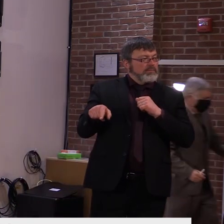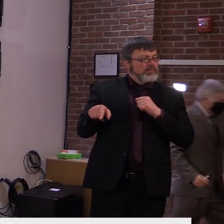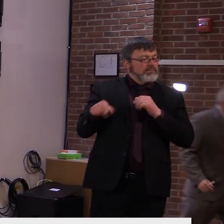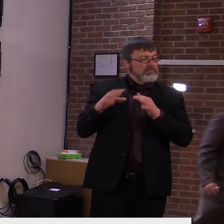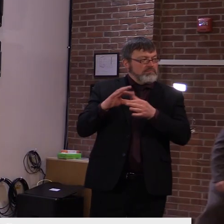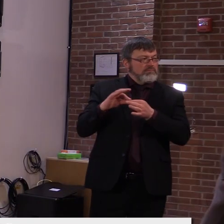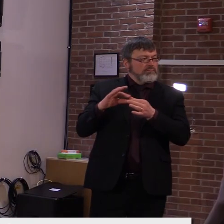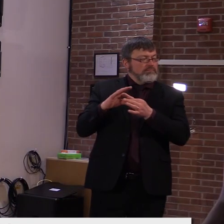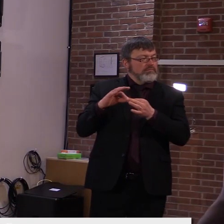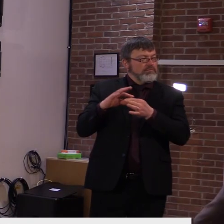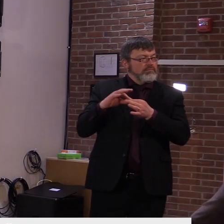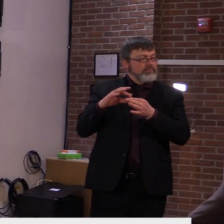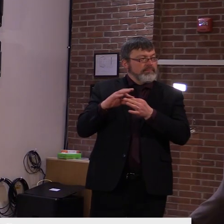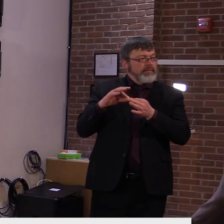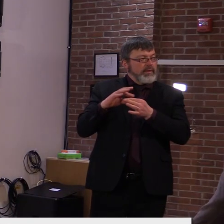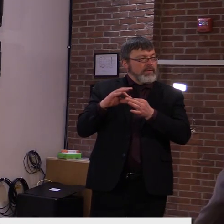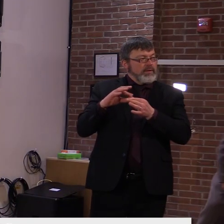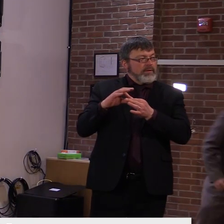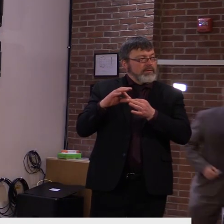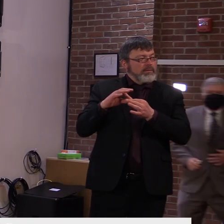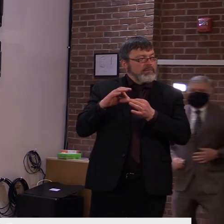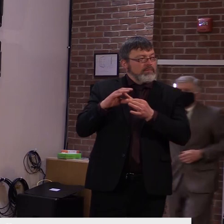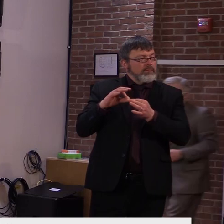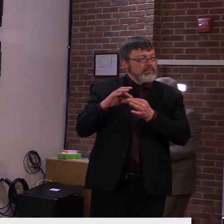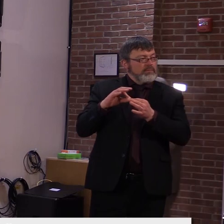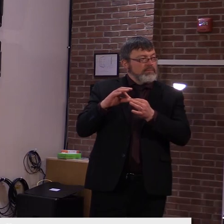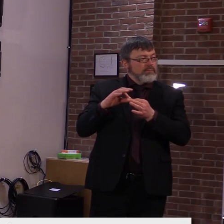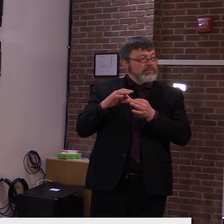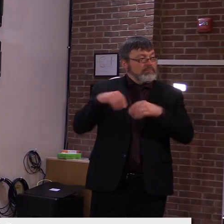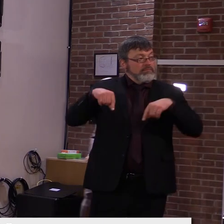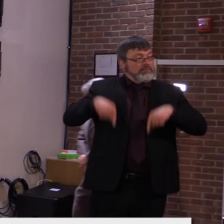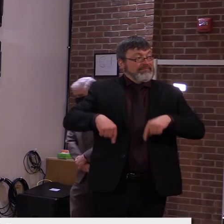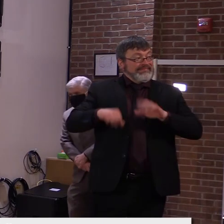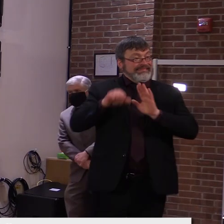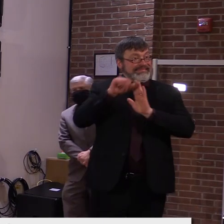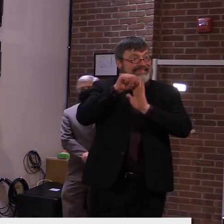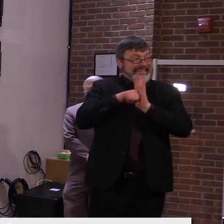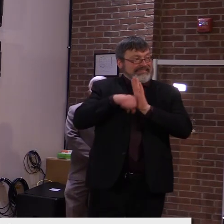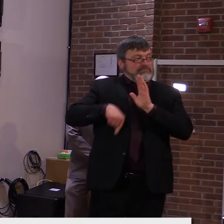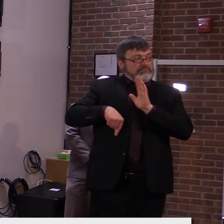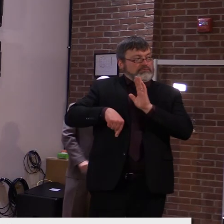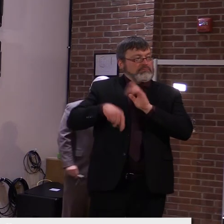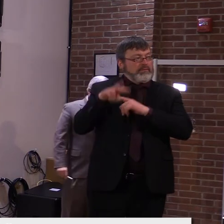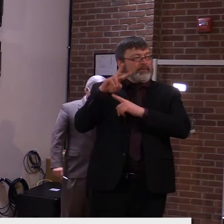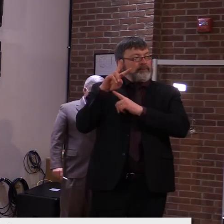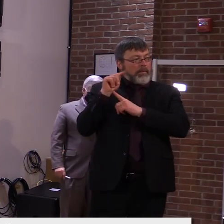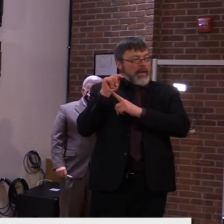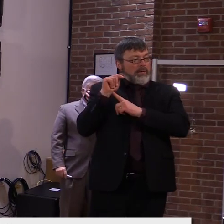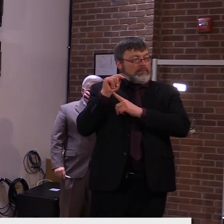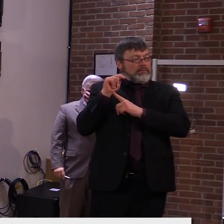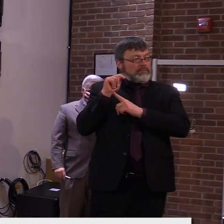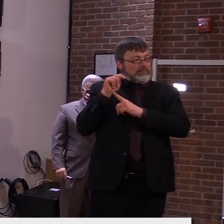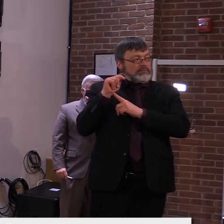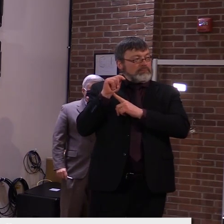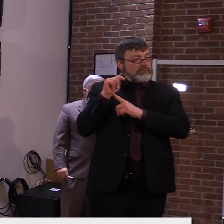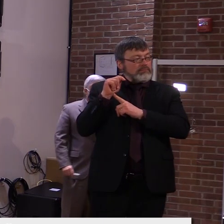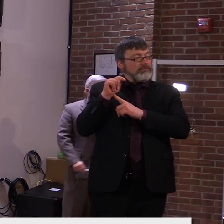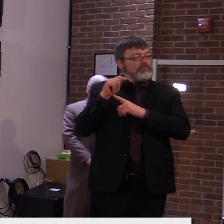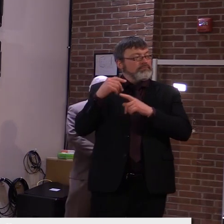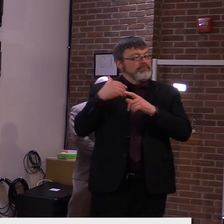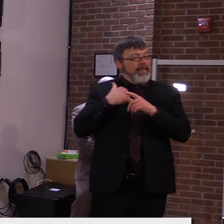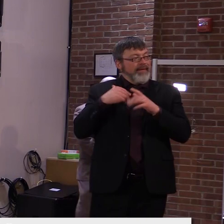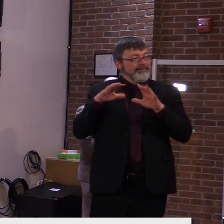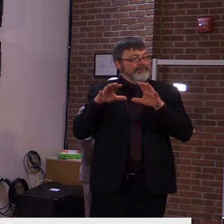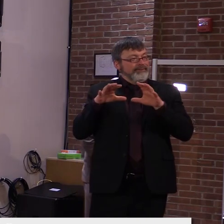provide tax exemption for military retirees in Vermont. There's been pending legislation for something like 9 years.